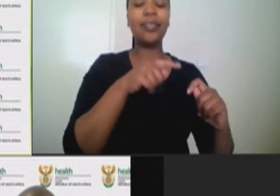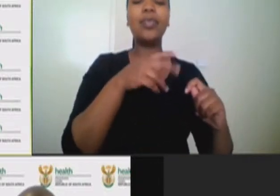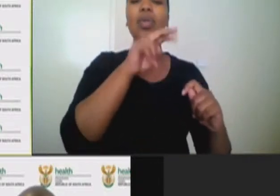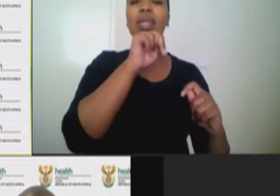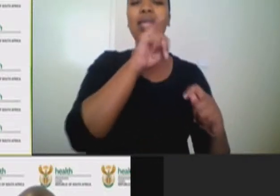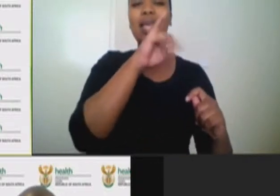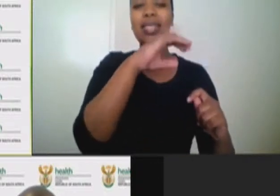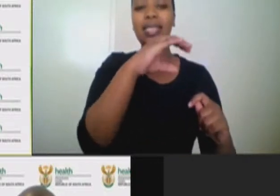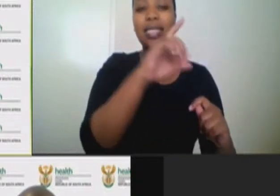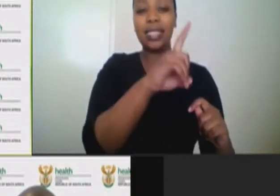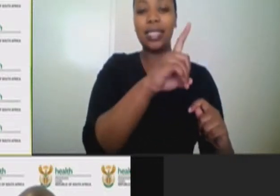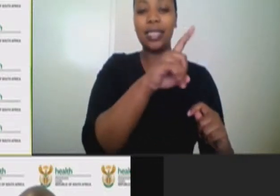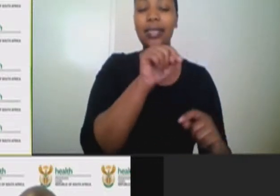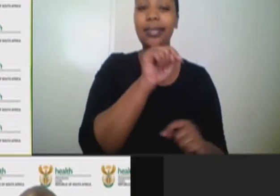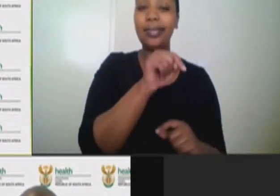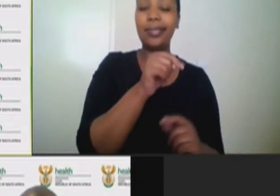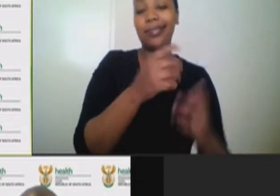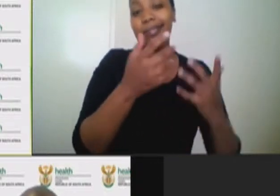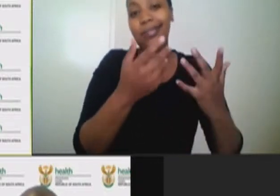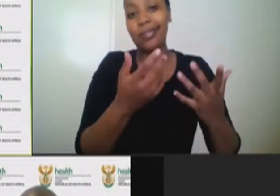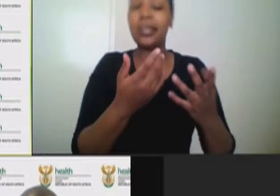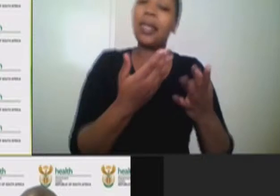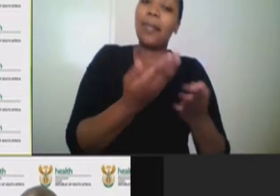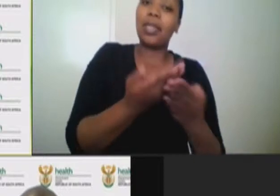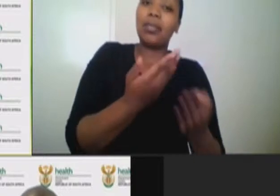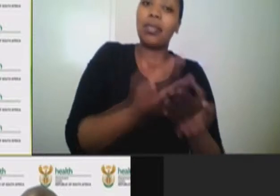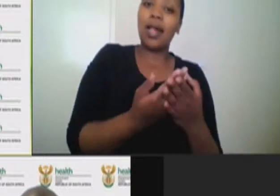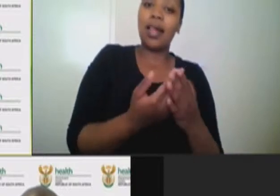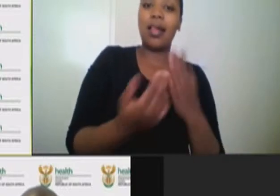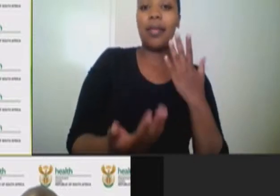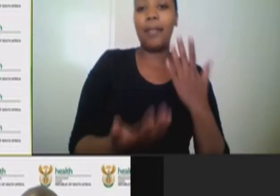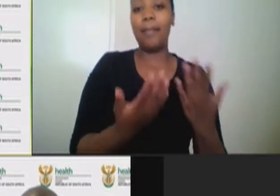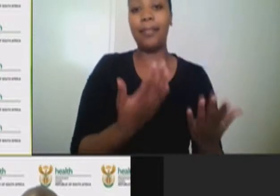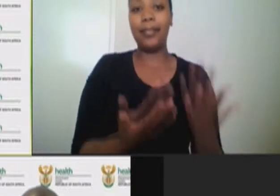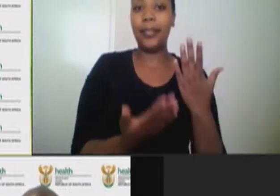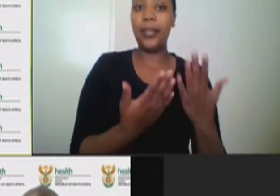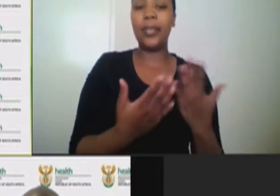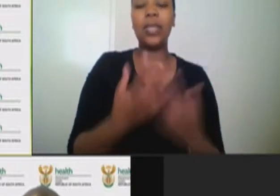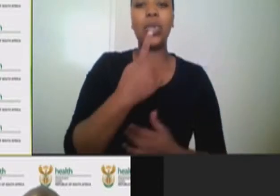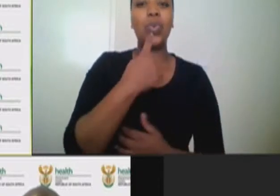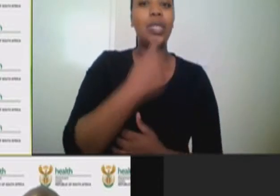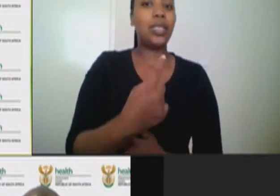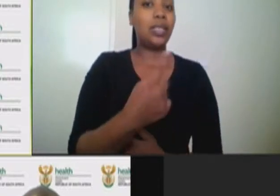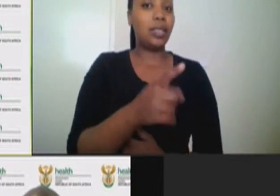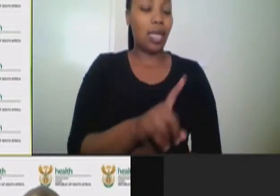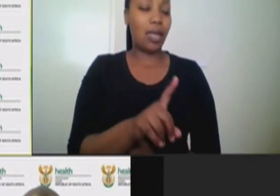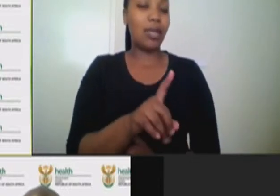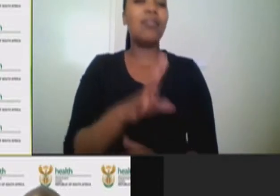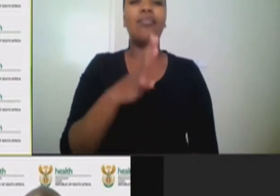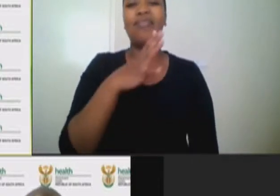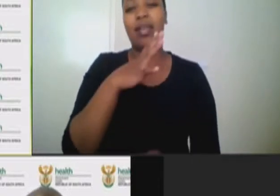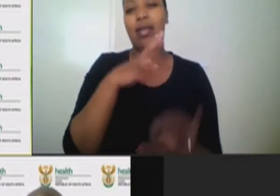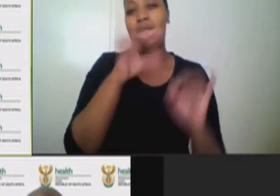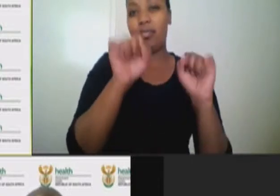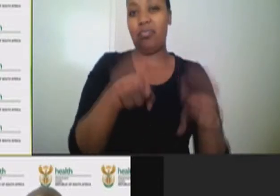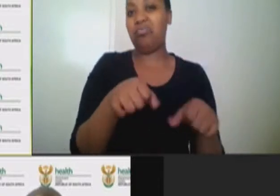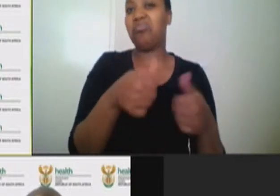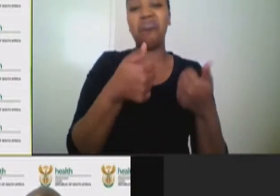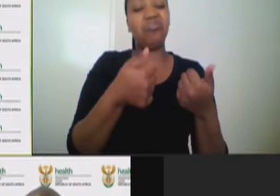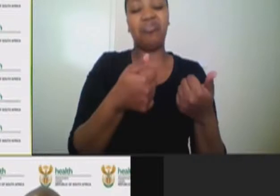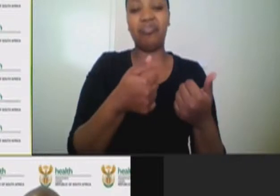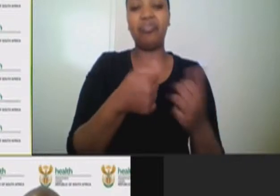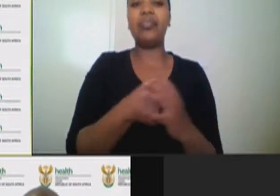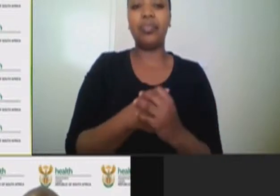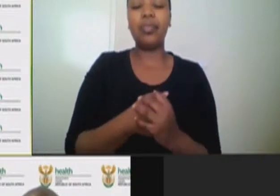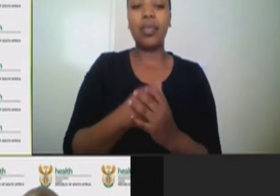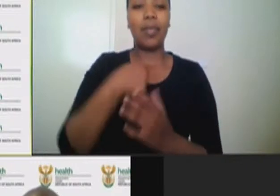NICD. So possibly we can say that that's fine. I think we need to